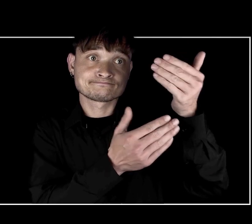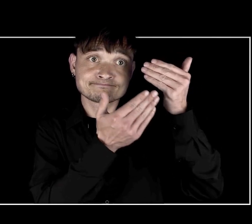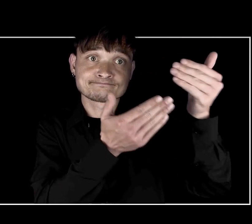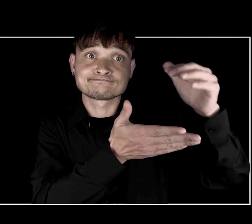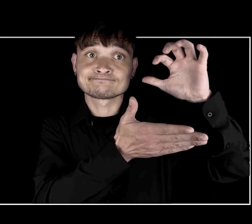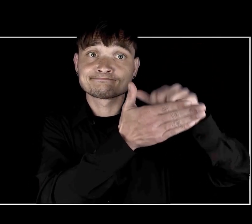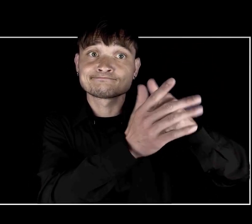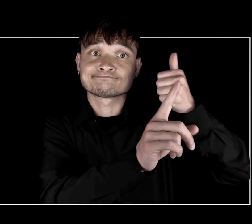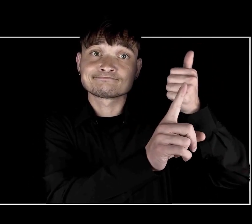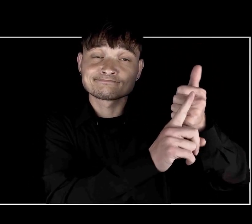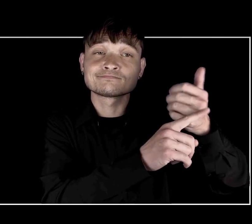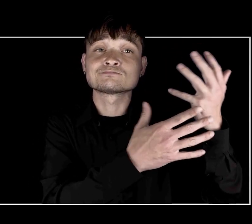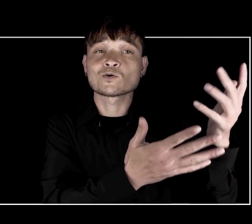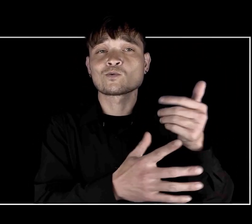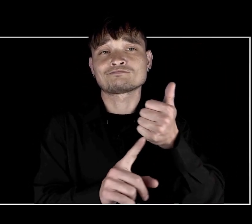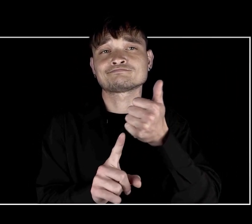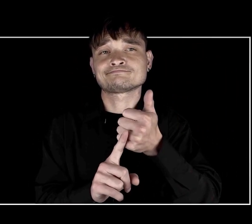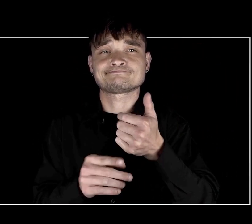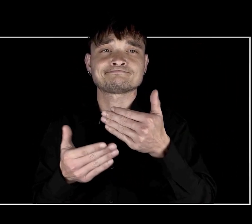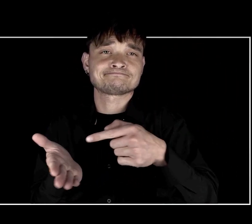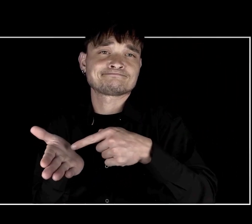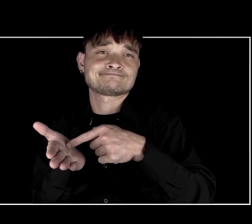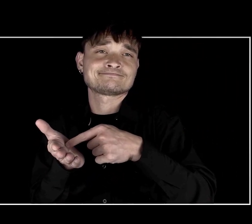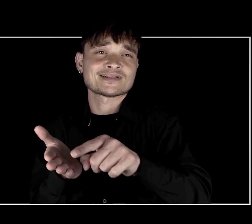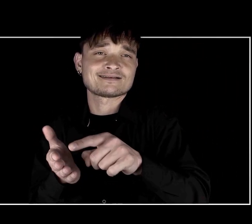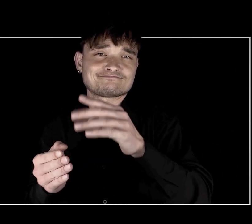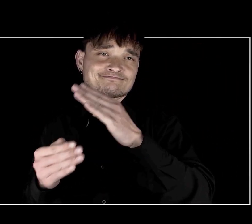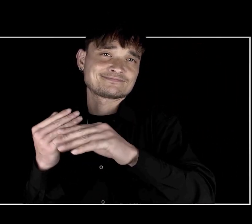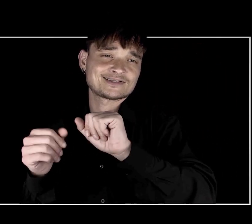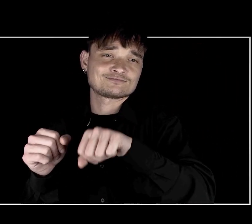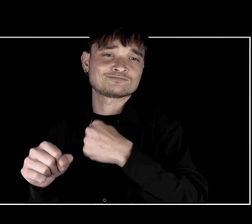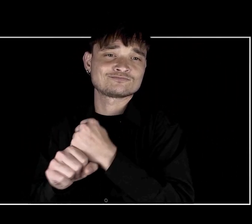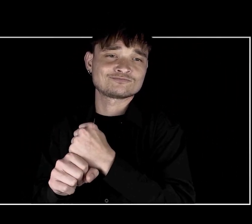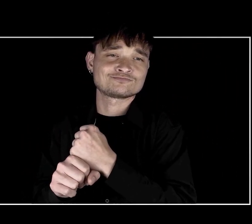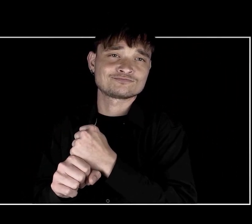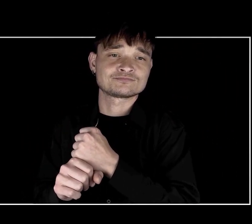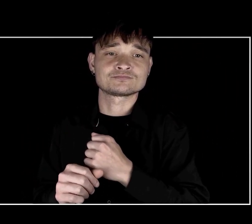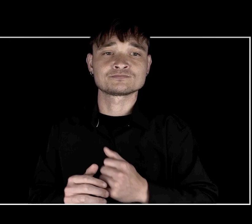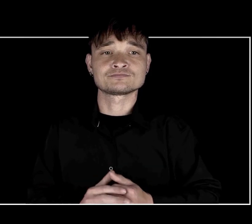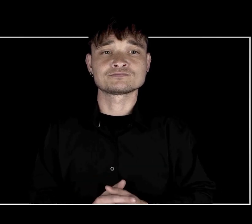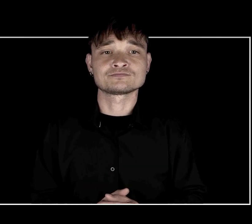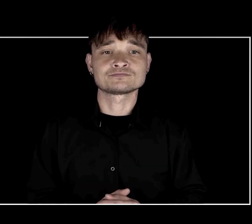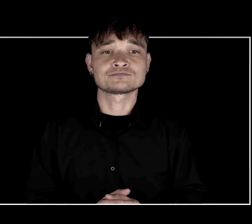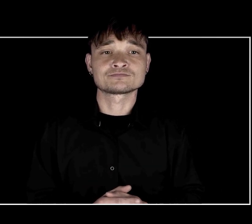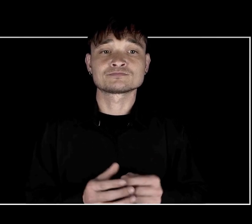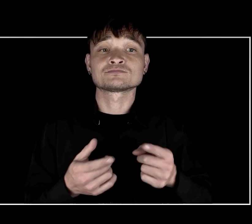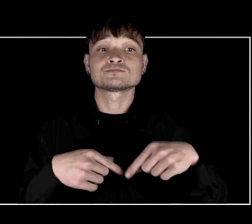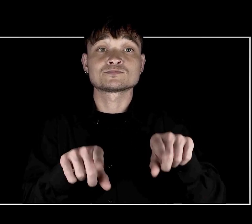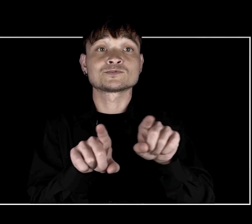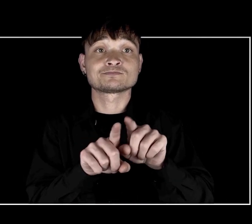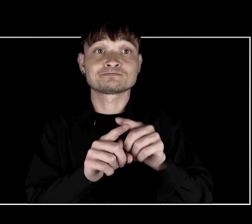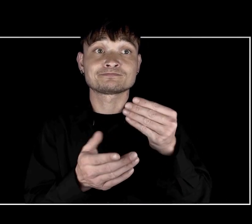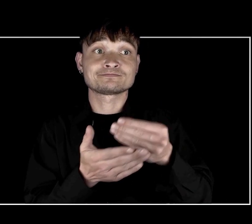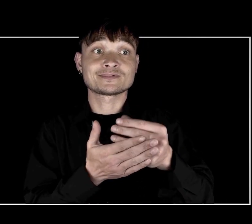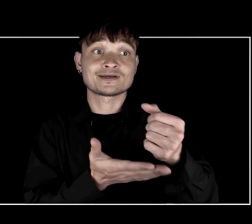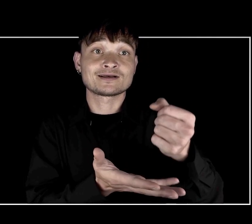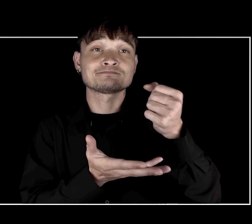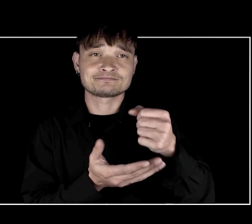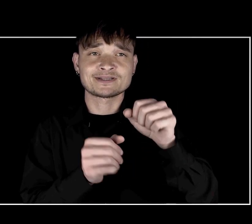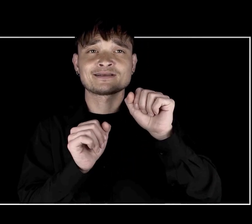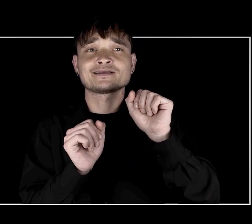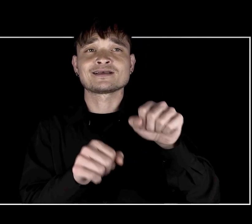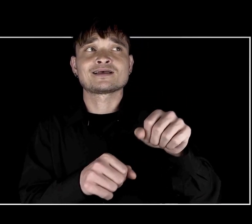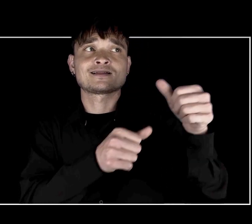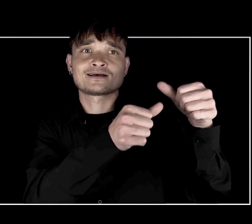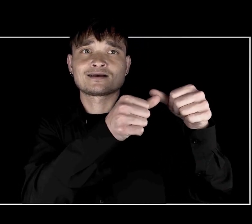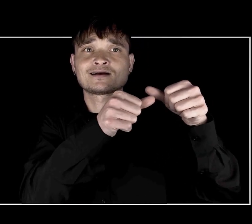before you receive the money, or you can pay it when you file your taxes. Benefits from UI can be deposited directly into